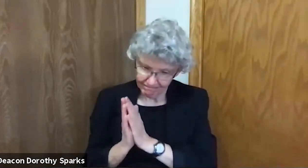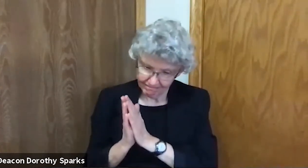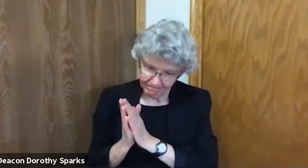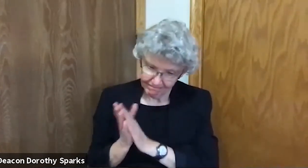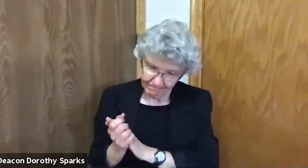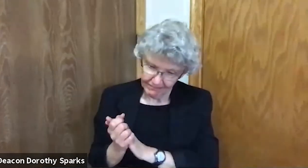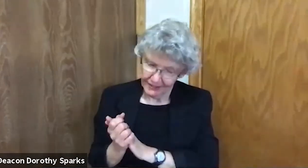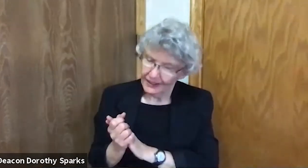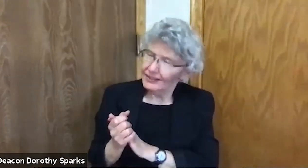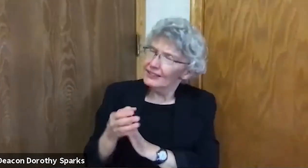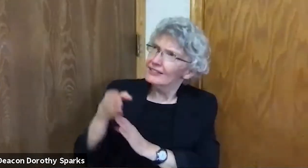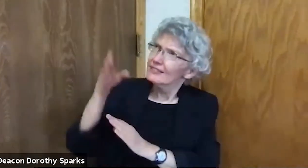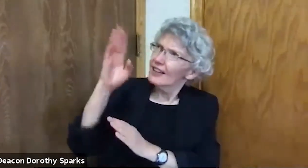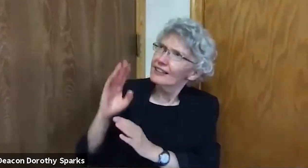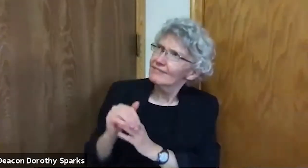Let us pray.